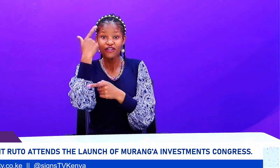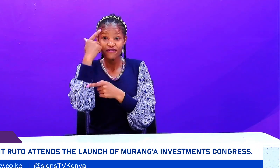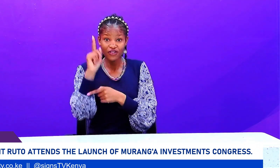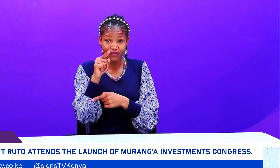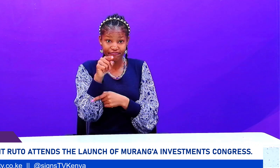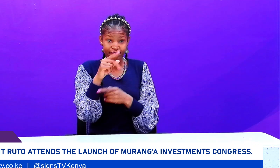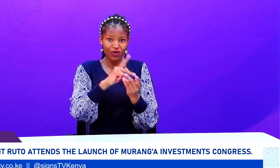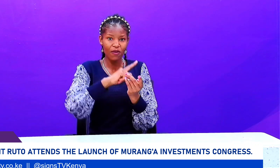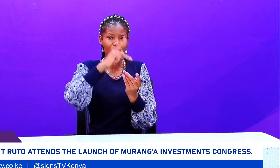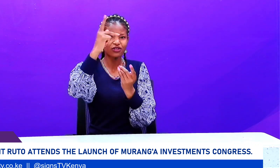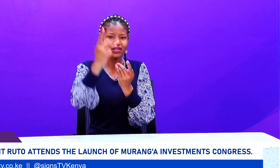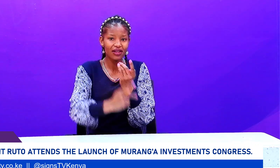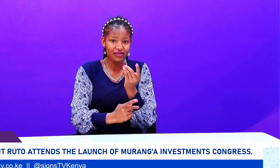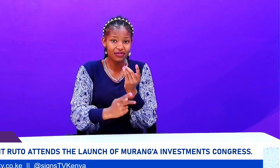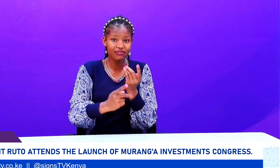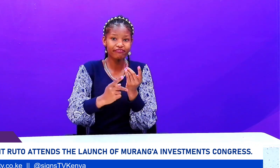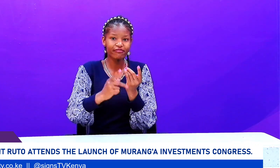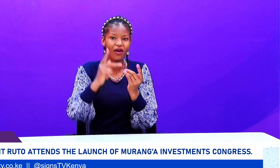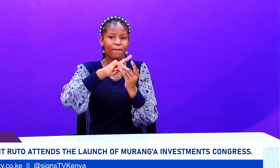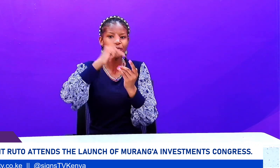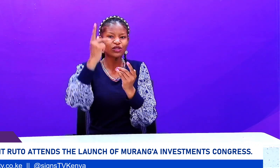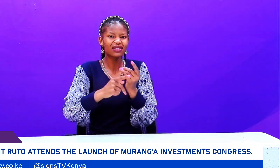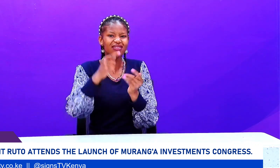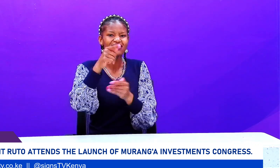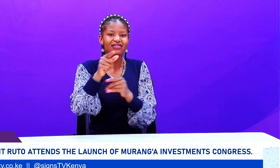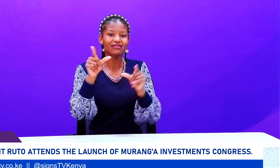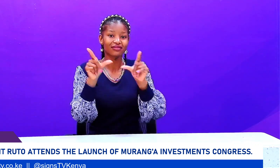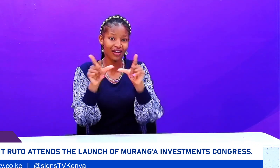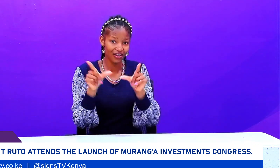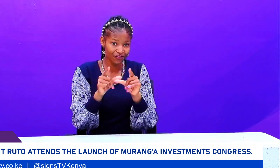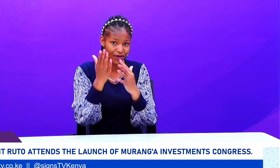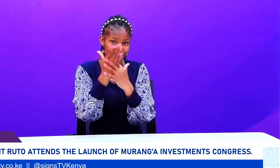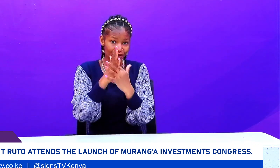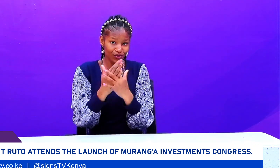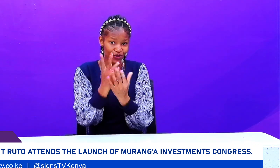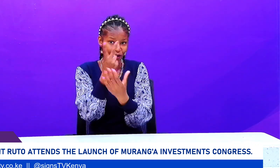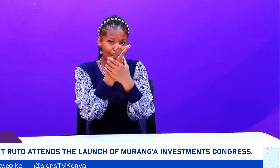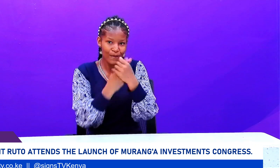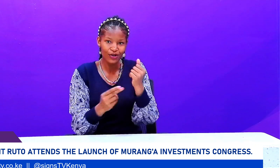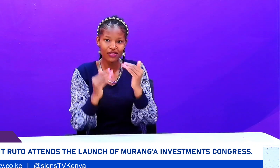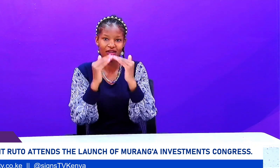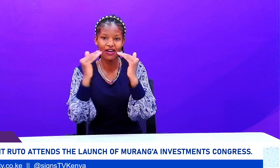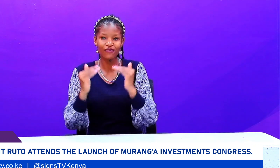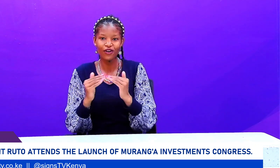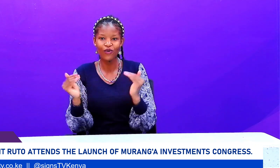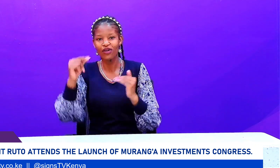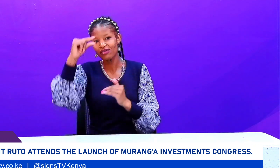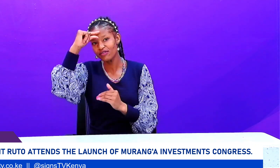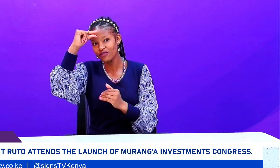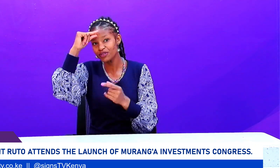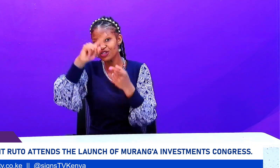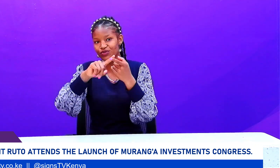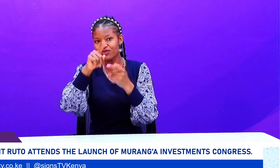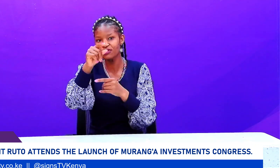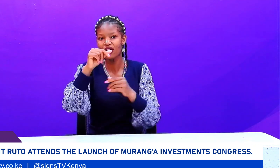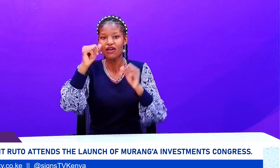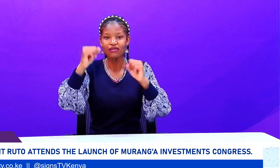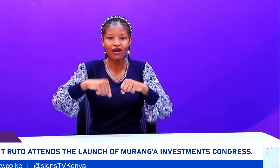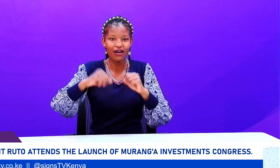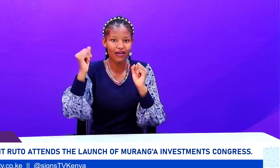inaugural investment conference and continued to reveal the projected deliberations to